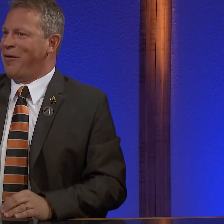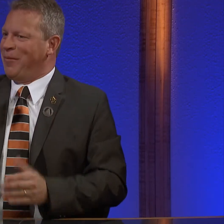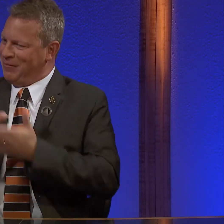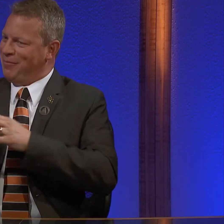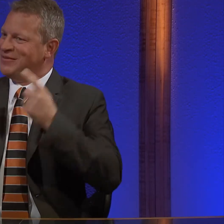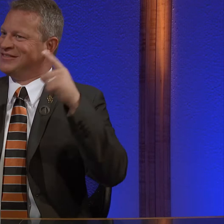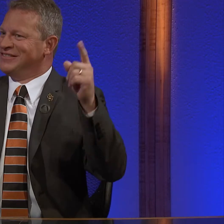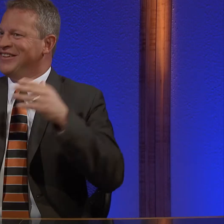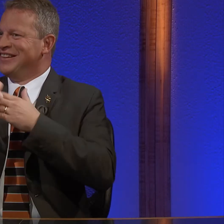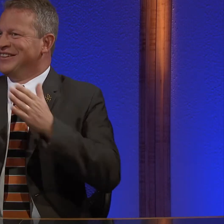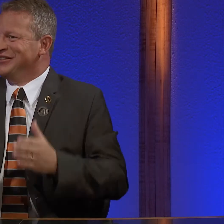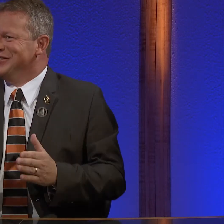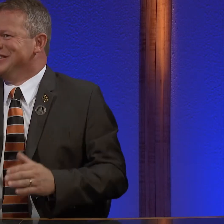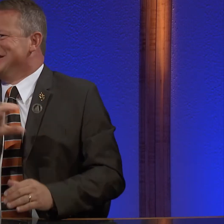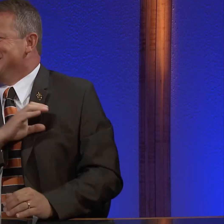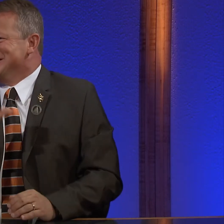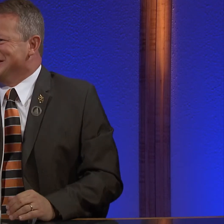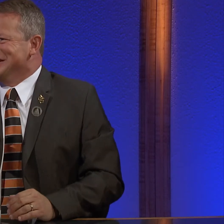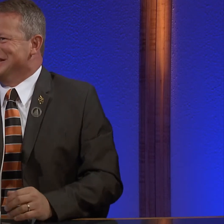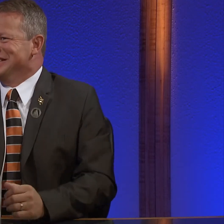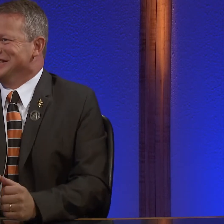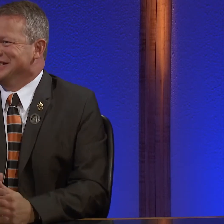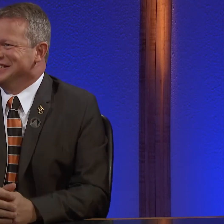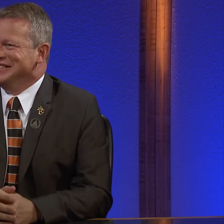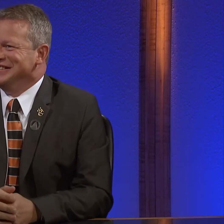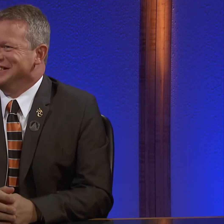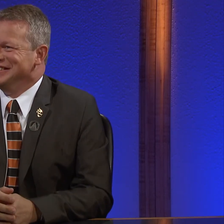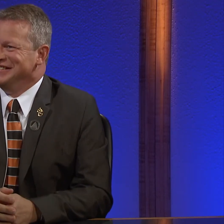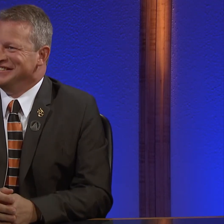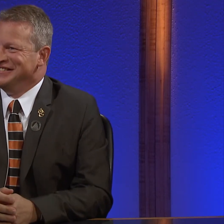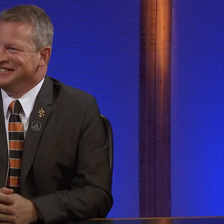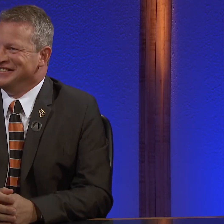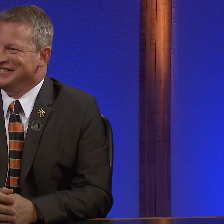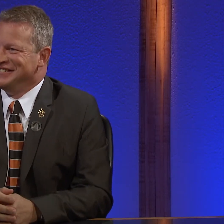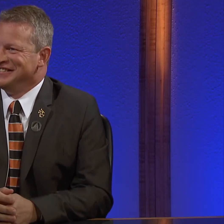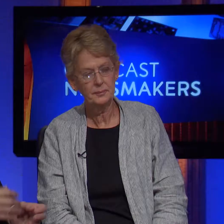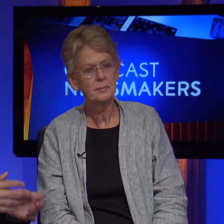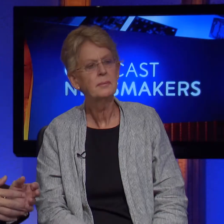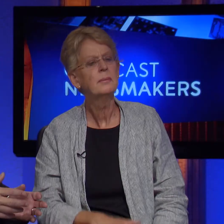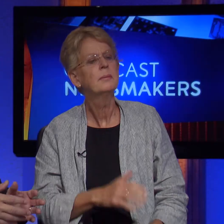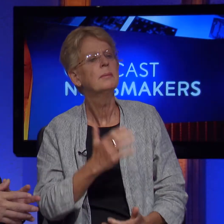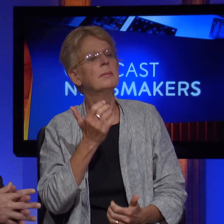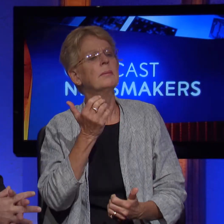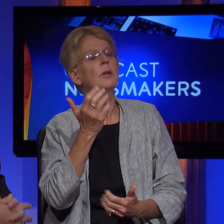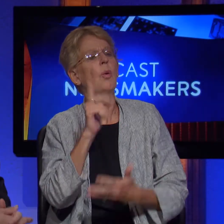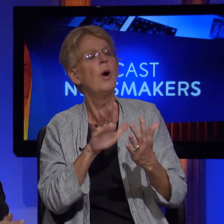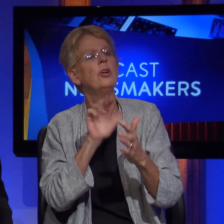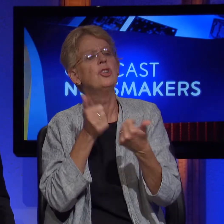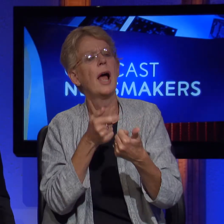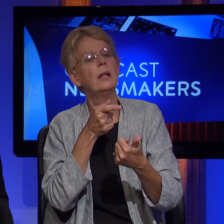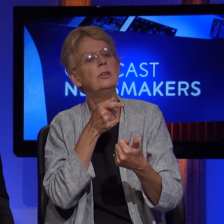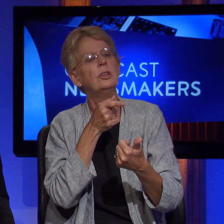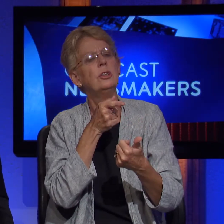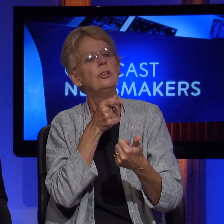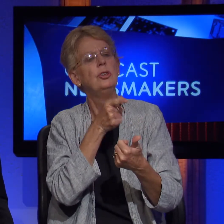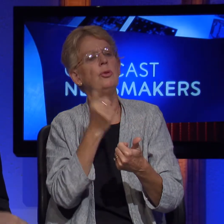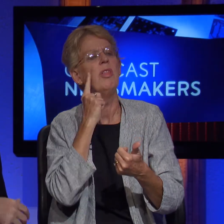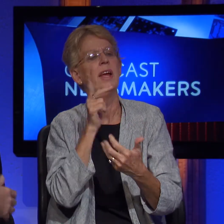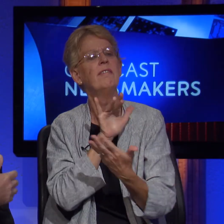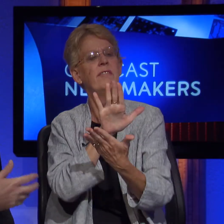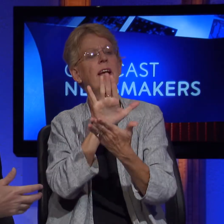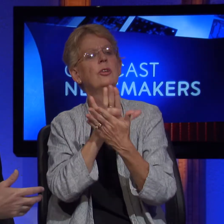with their education that they can move up and become a successful leader and a productive citizen. What challenges do you see facing the school as